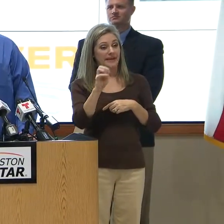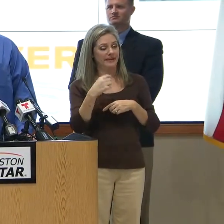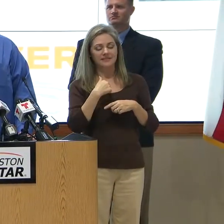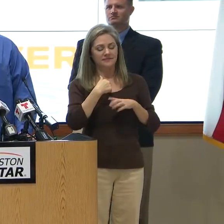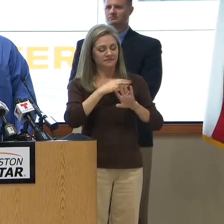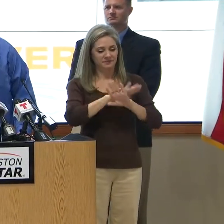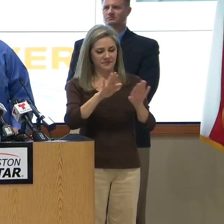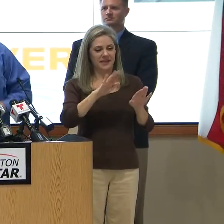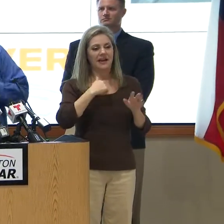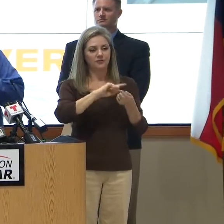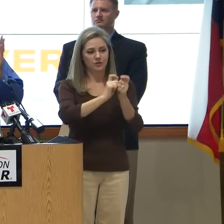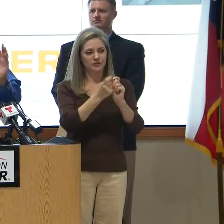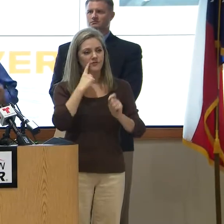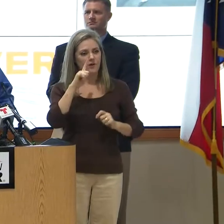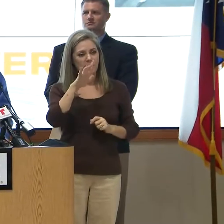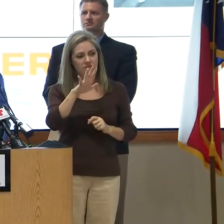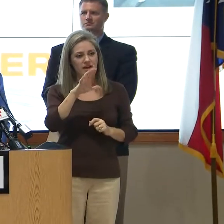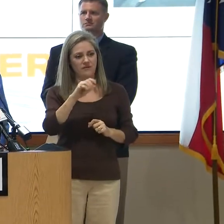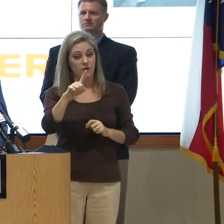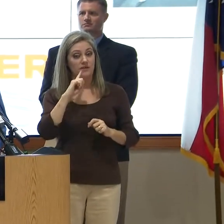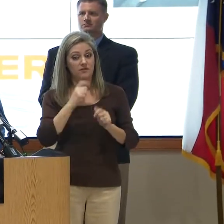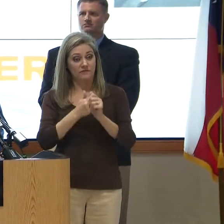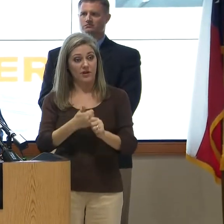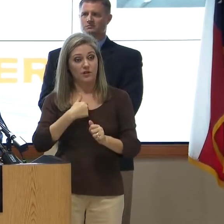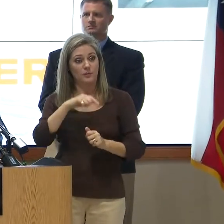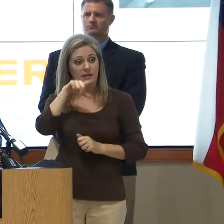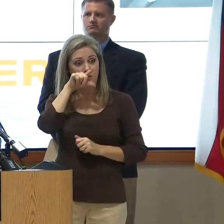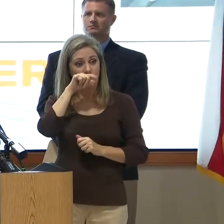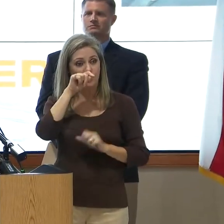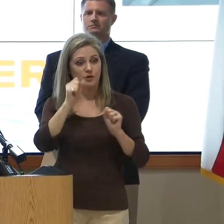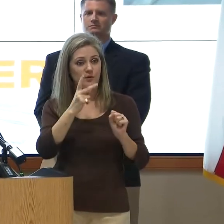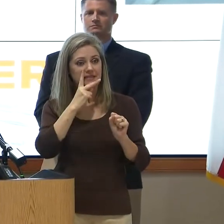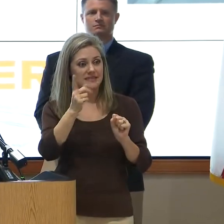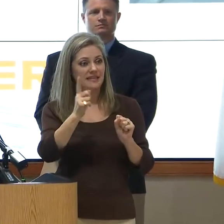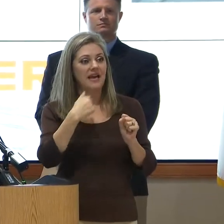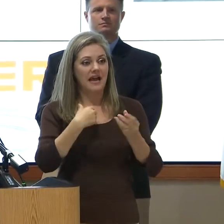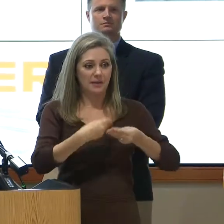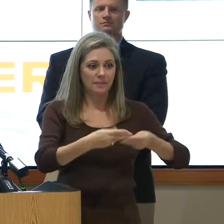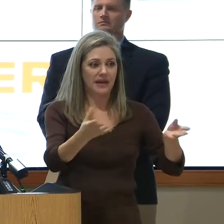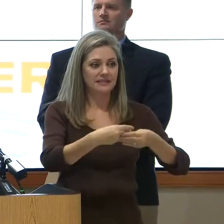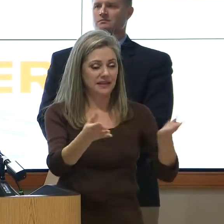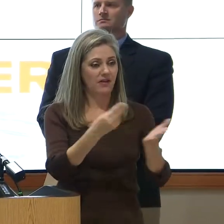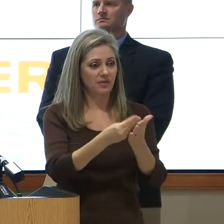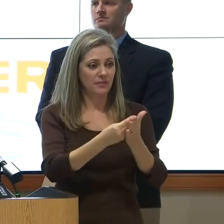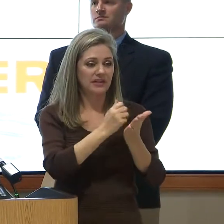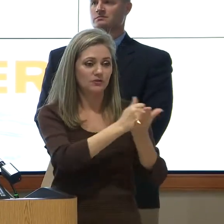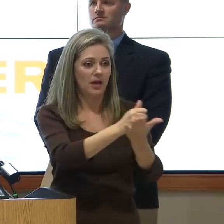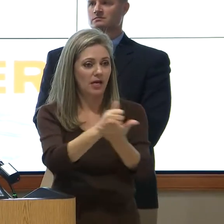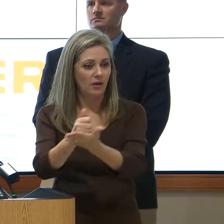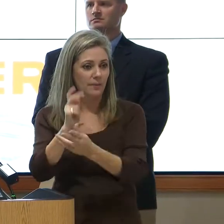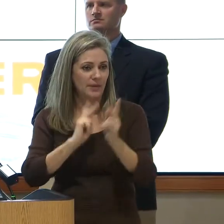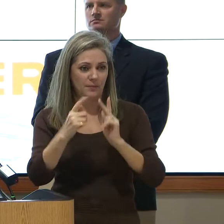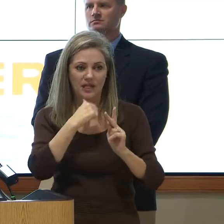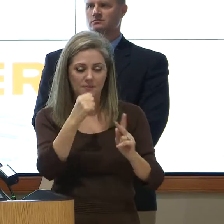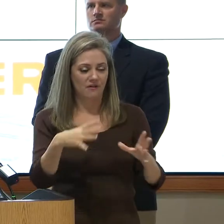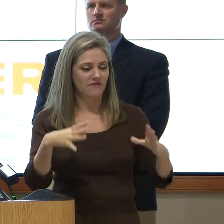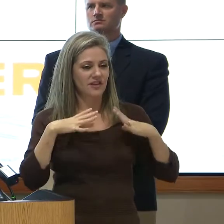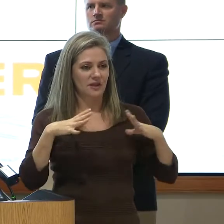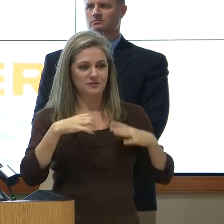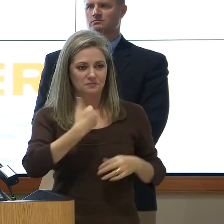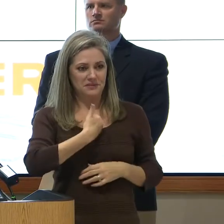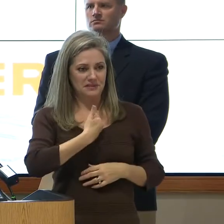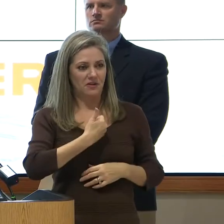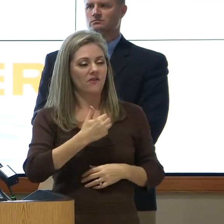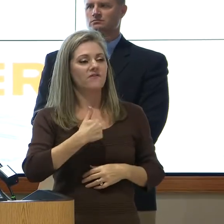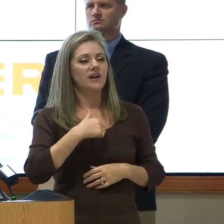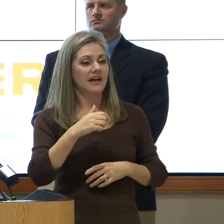501, and for those of you that follow me on Twitter, you can see who the money's going to. I'm passing it out. And so I did some of that yesterday, and I'll